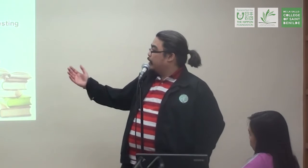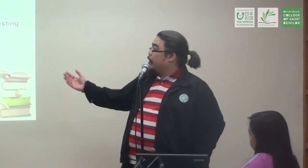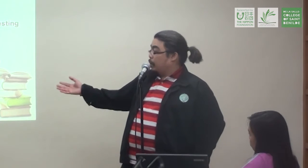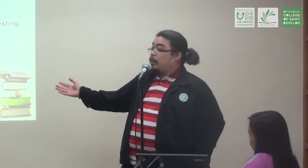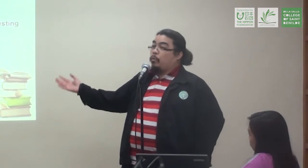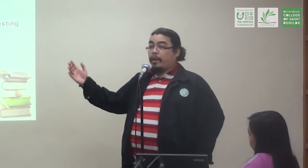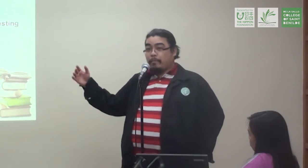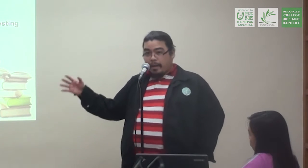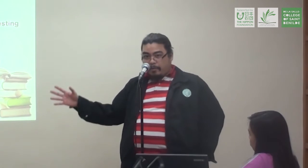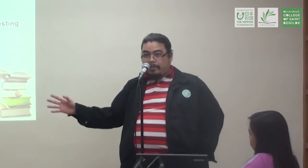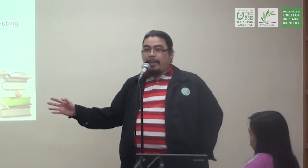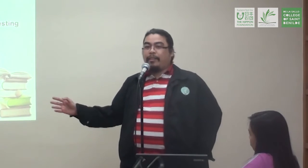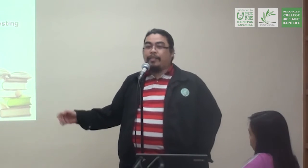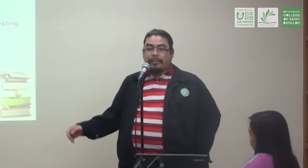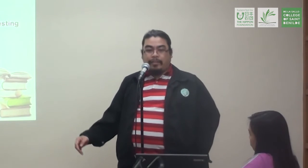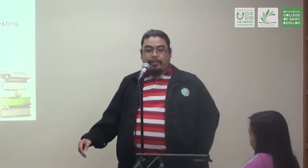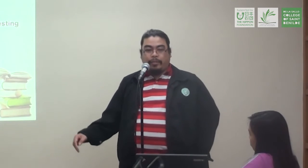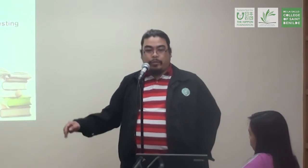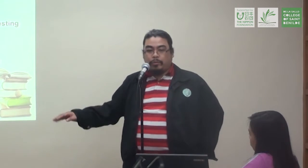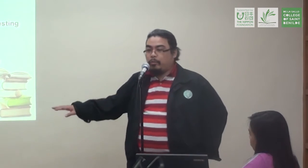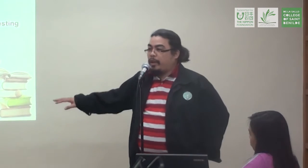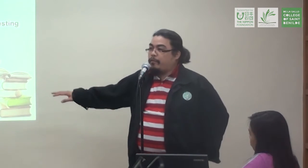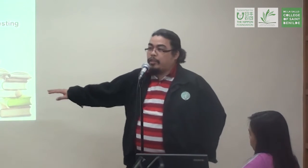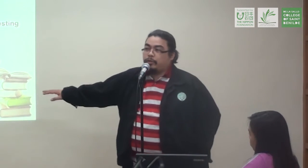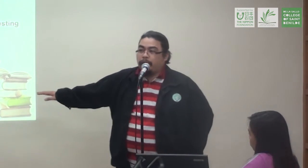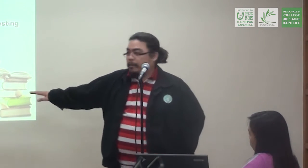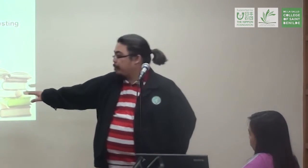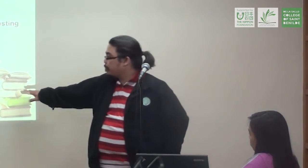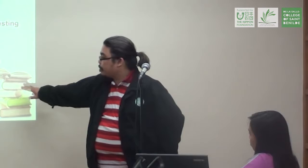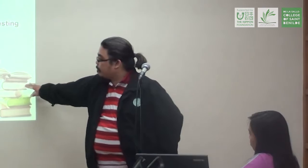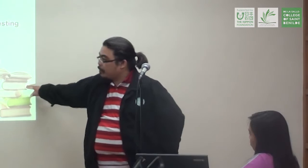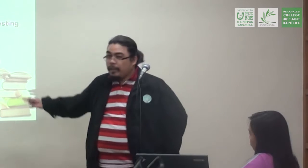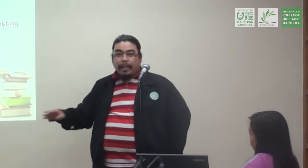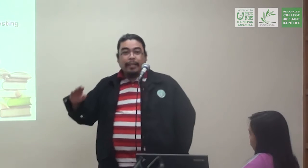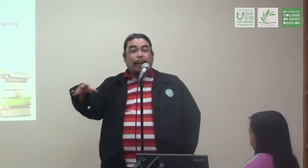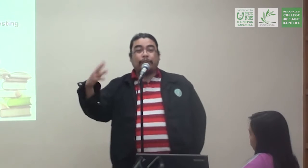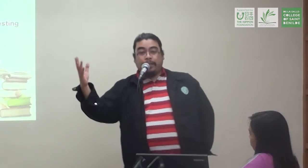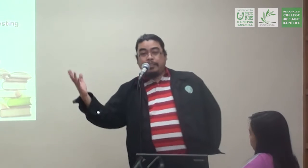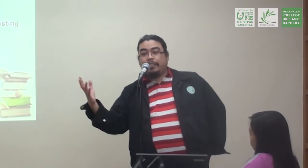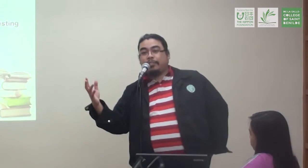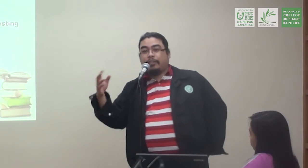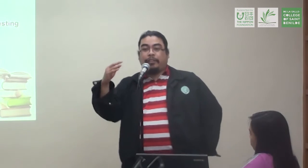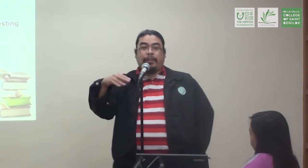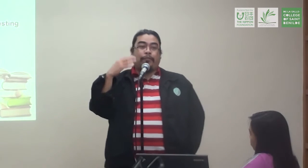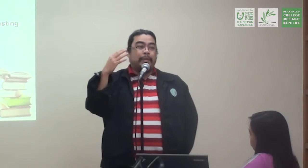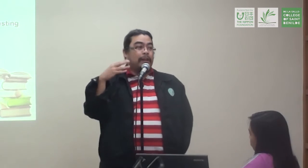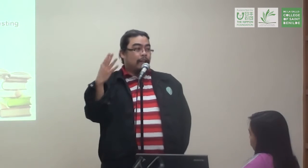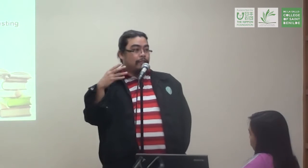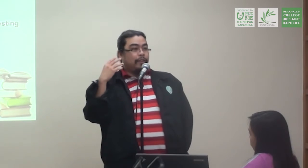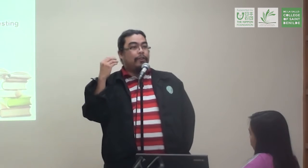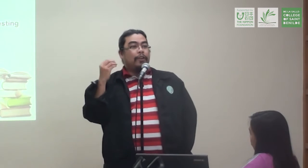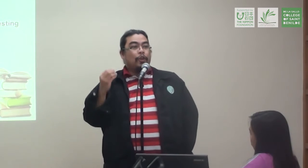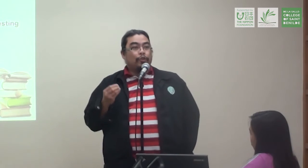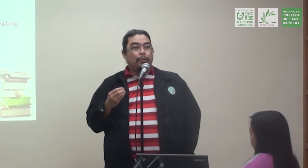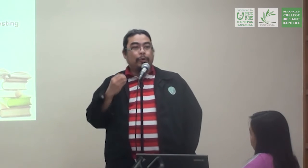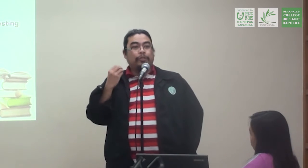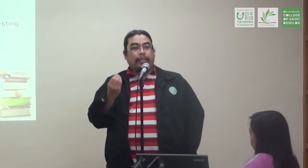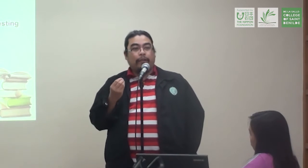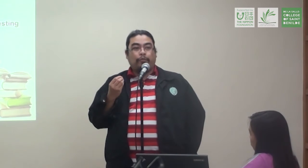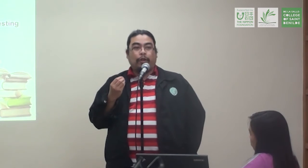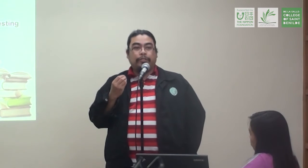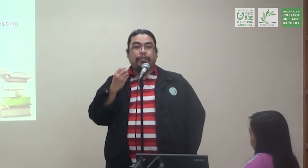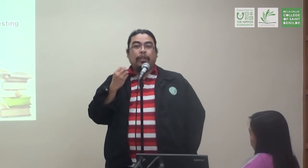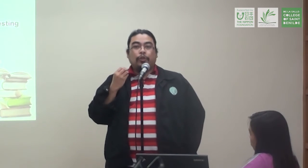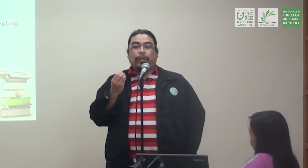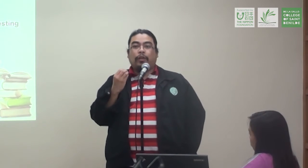and way back then in 1992, we have this one. And since that there have been other